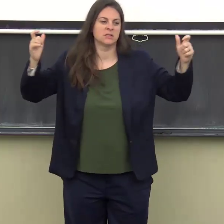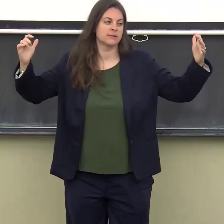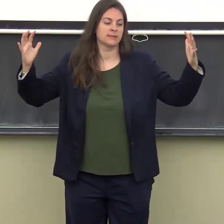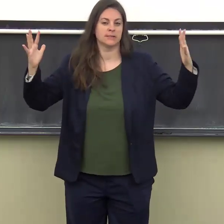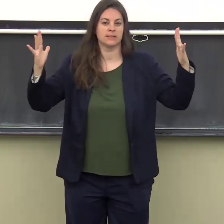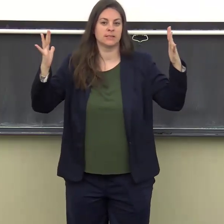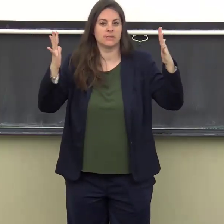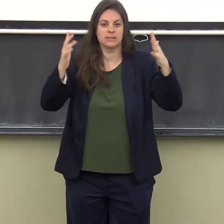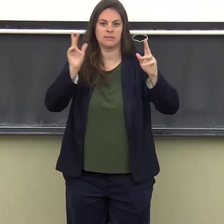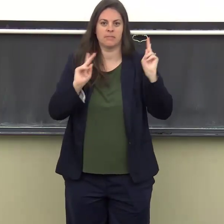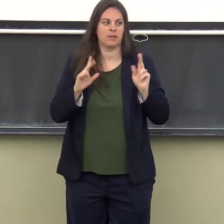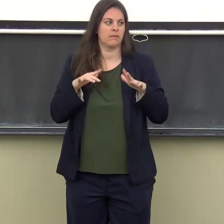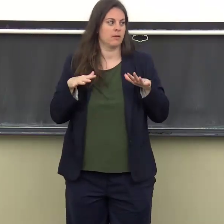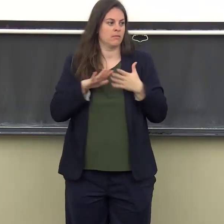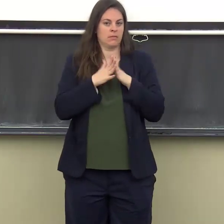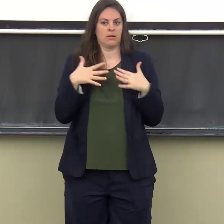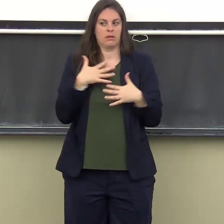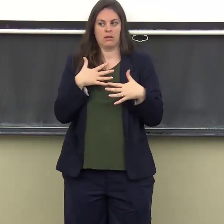not speak up.